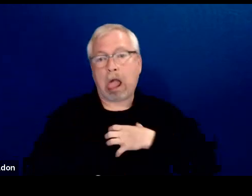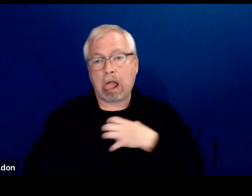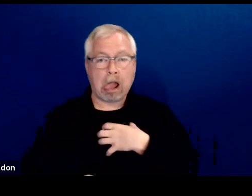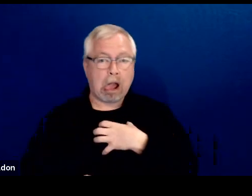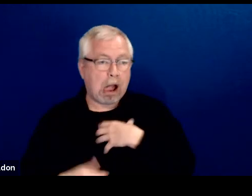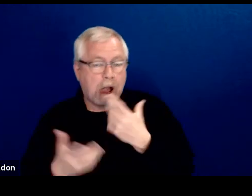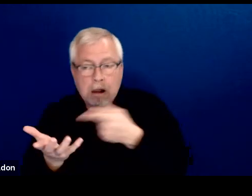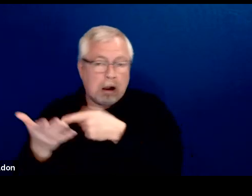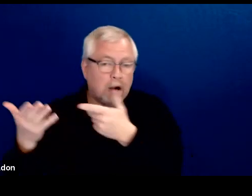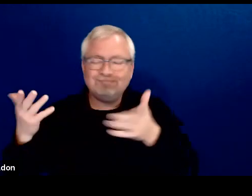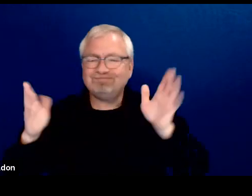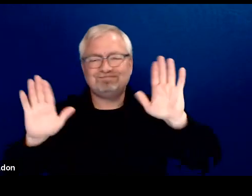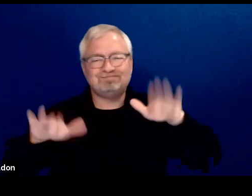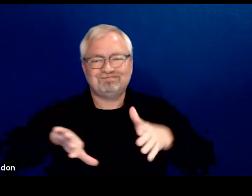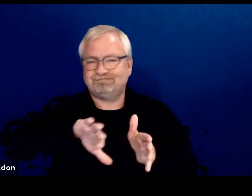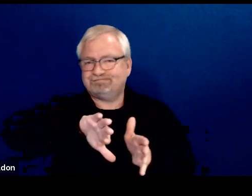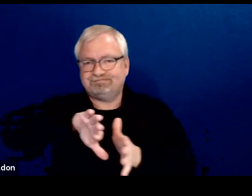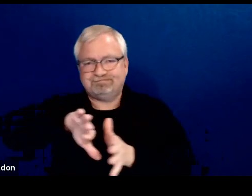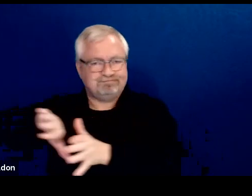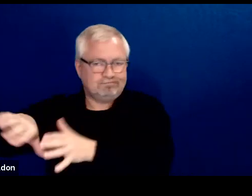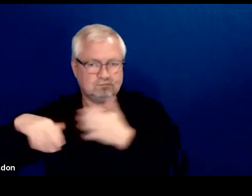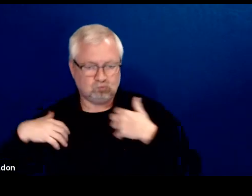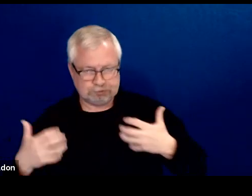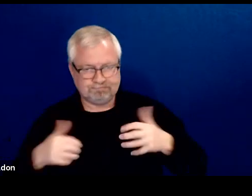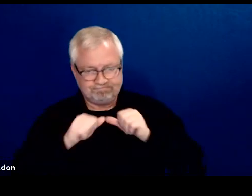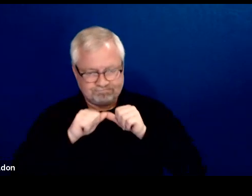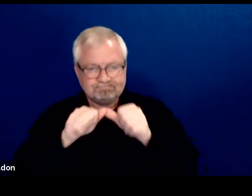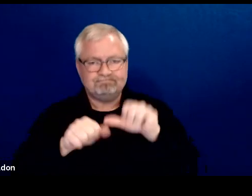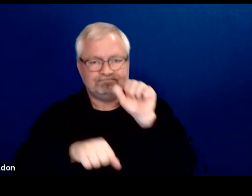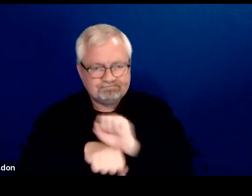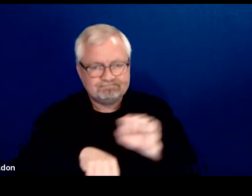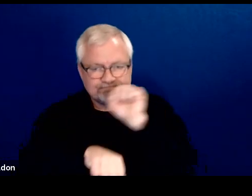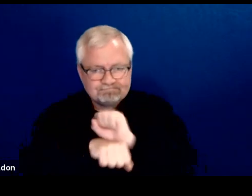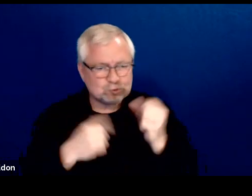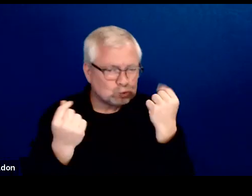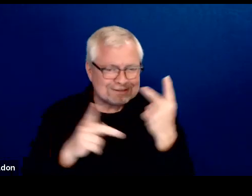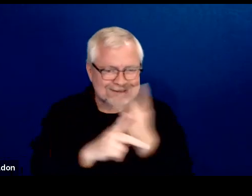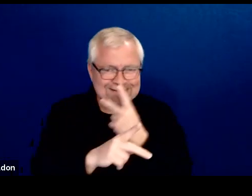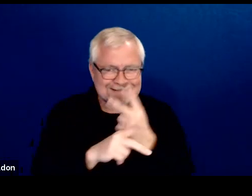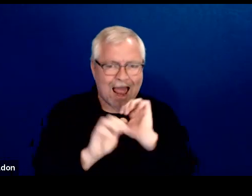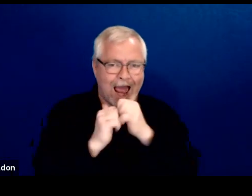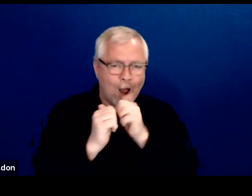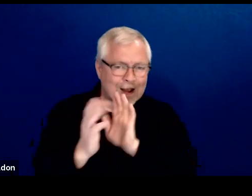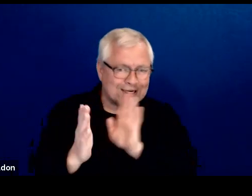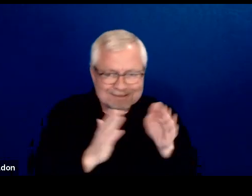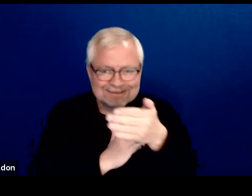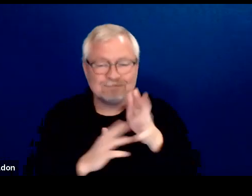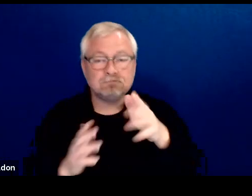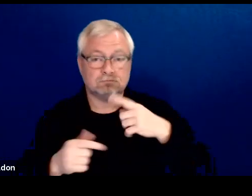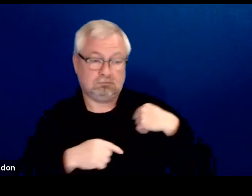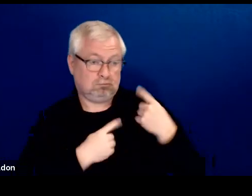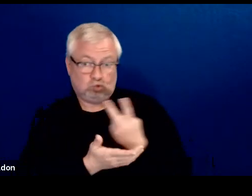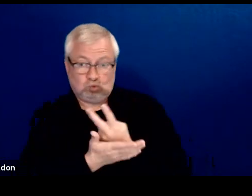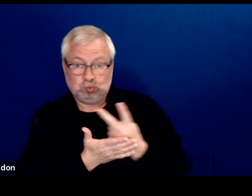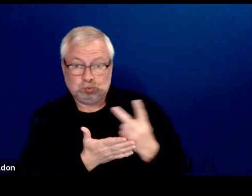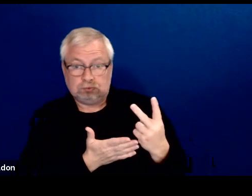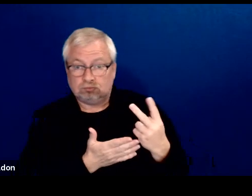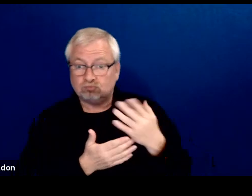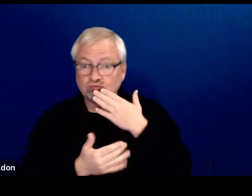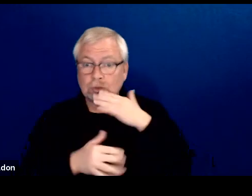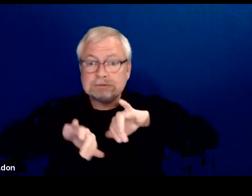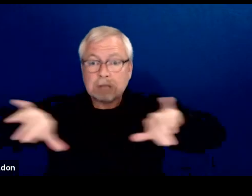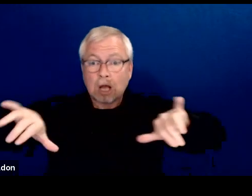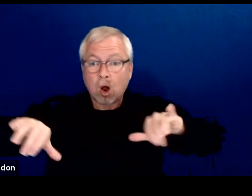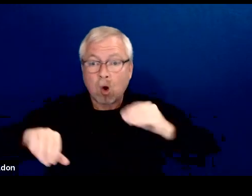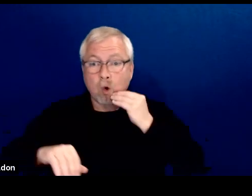ways around this. The good news is, just since the 2 weeks that we issued the original stay-at-home order, so many more things are coming online. Now, it's